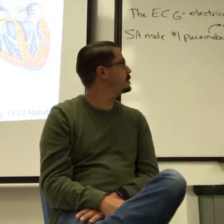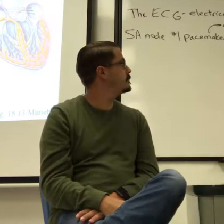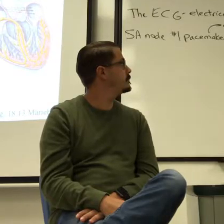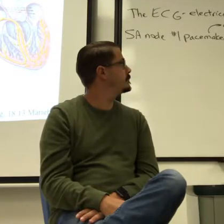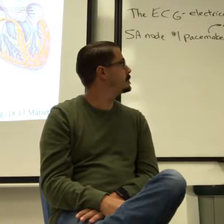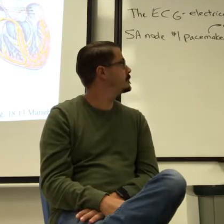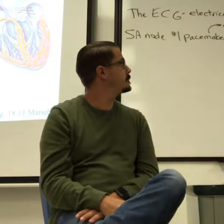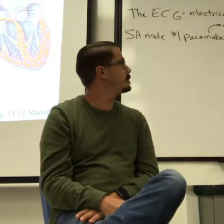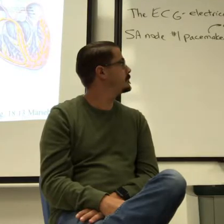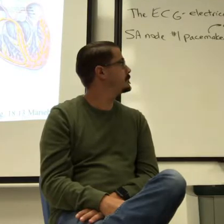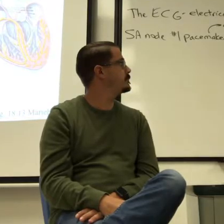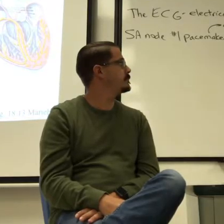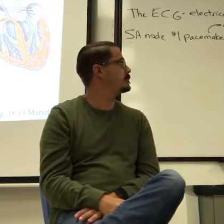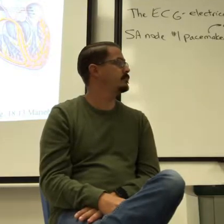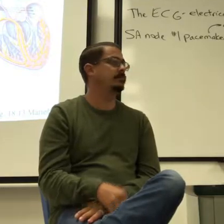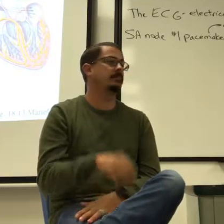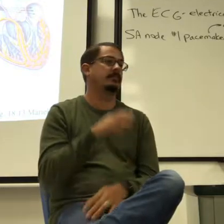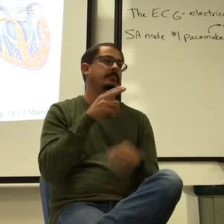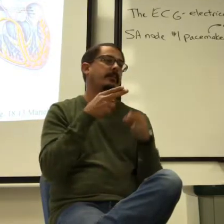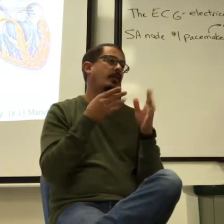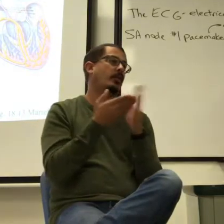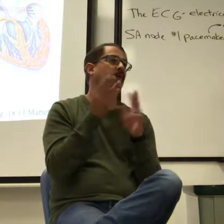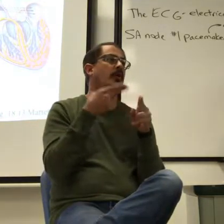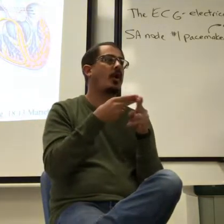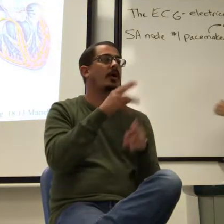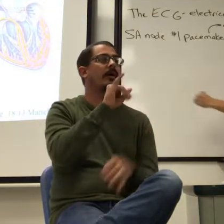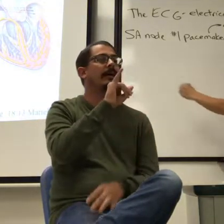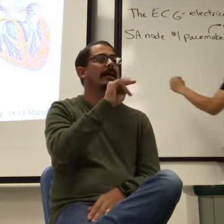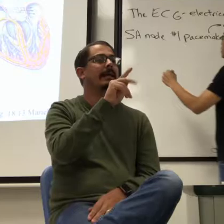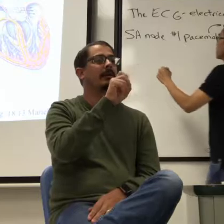through what are called internodal pathways.